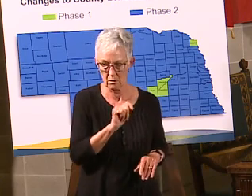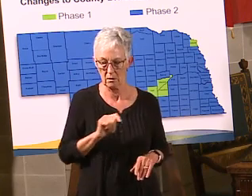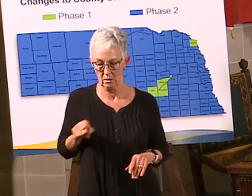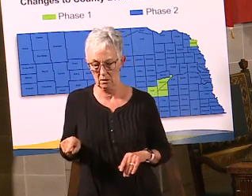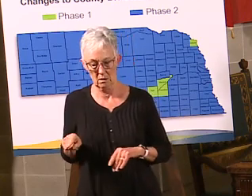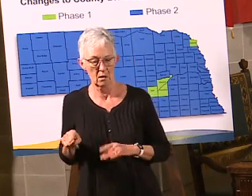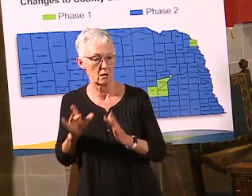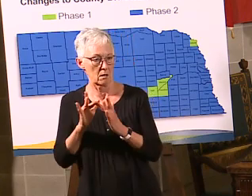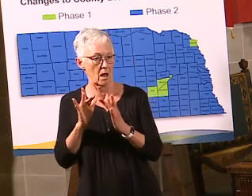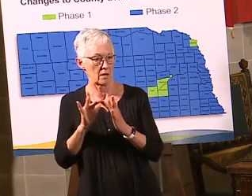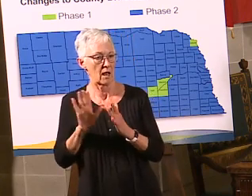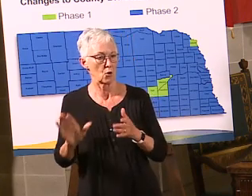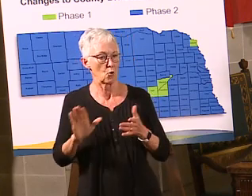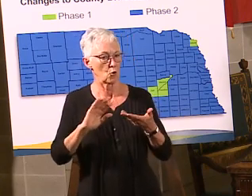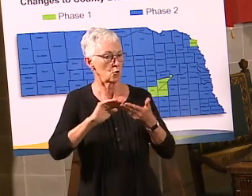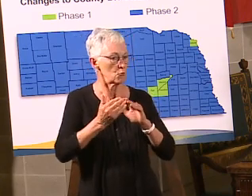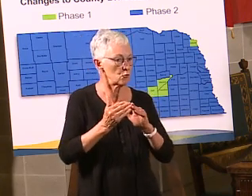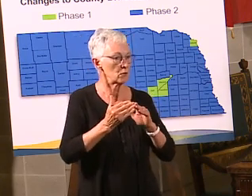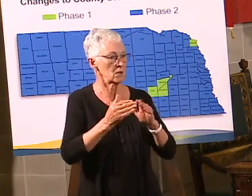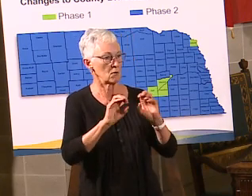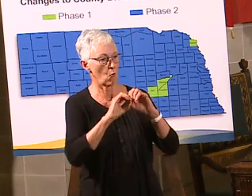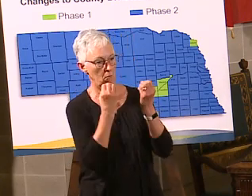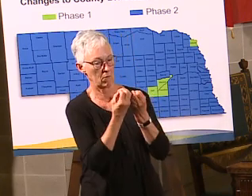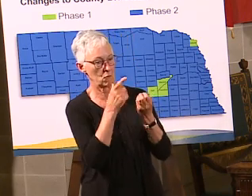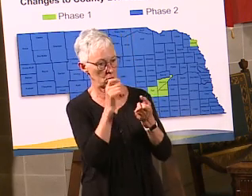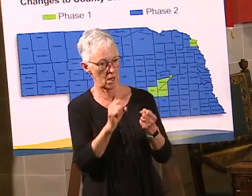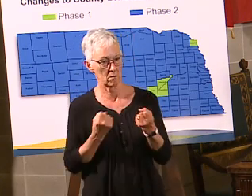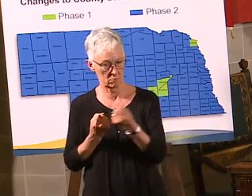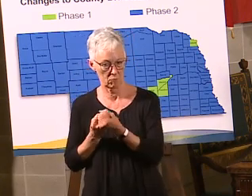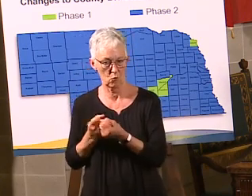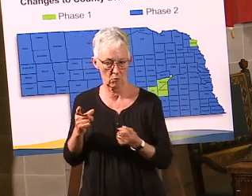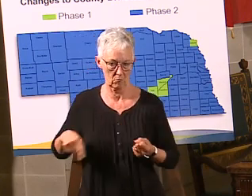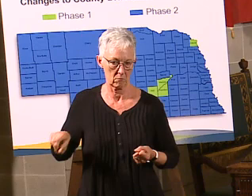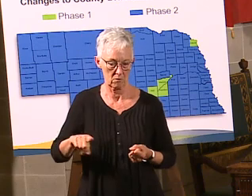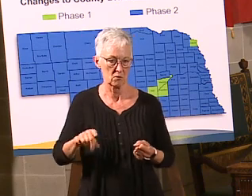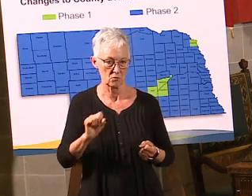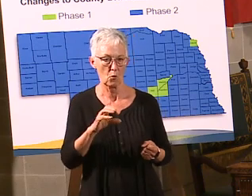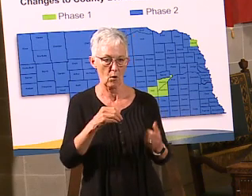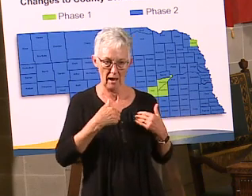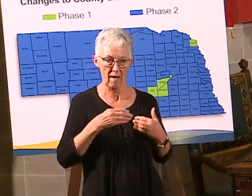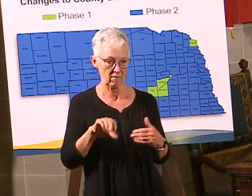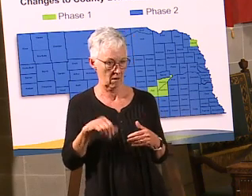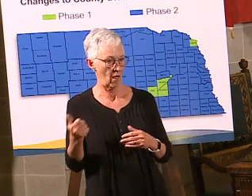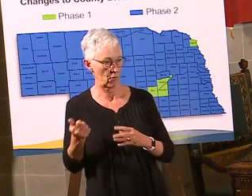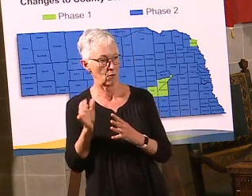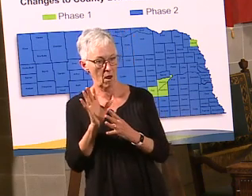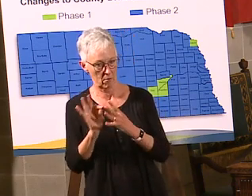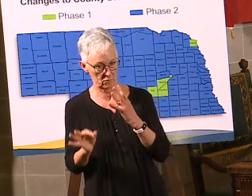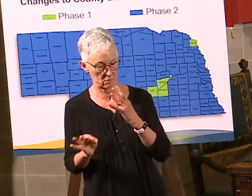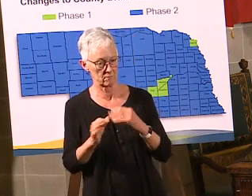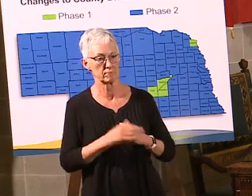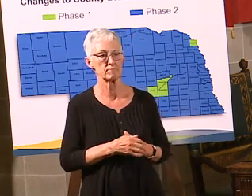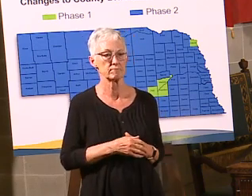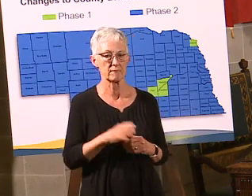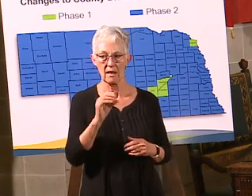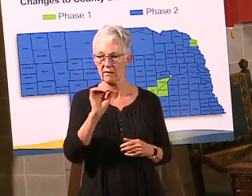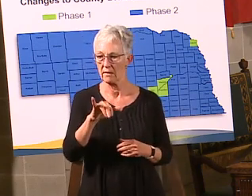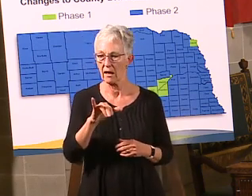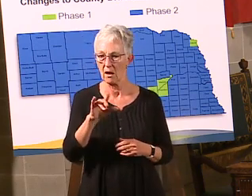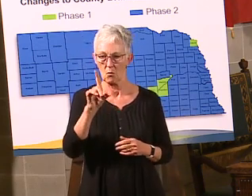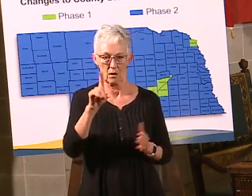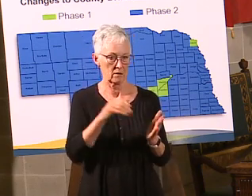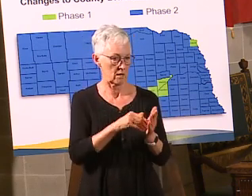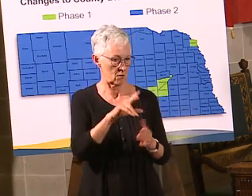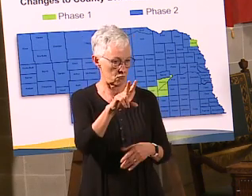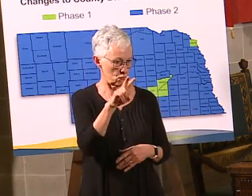contacting your community collaborative with regard to that. So several options out there for folks. Oh, and of course, all the stimulus check money, the $1,200 went out to